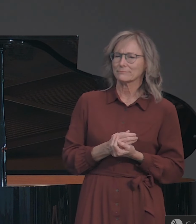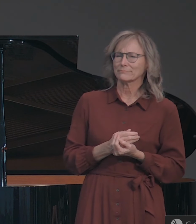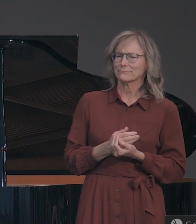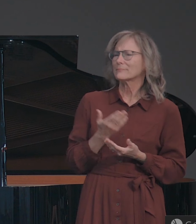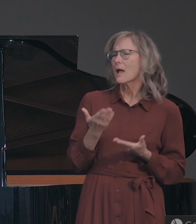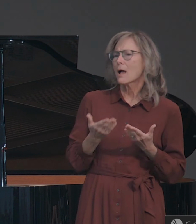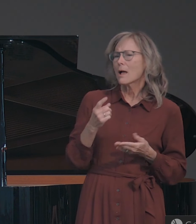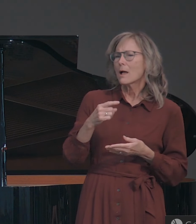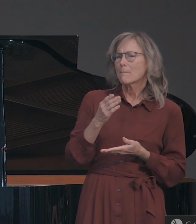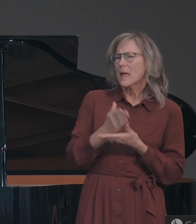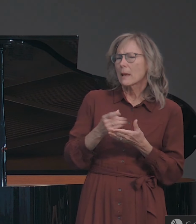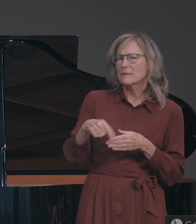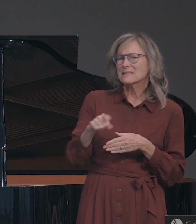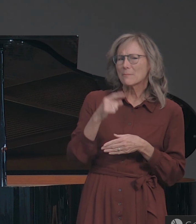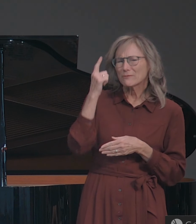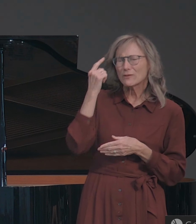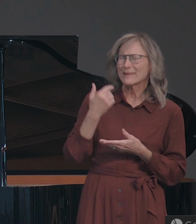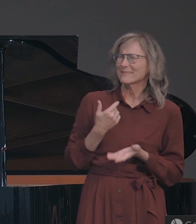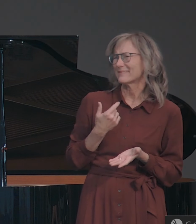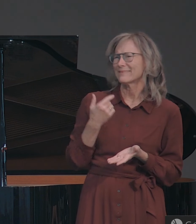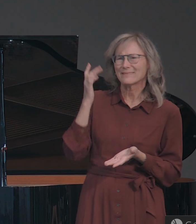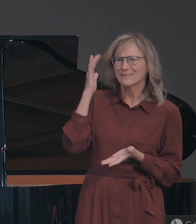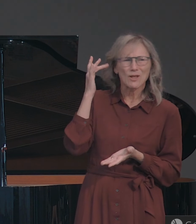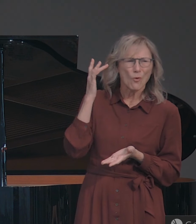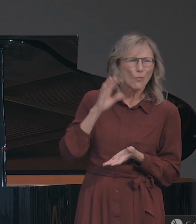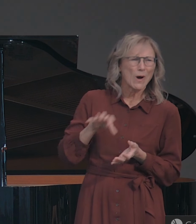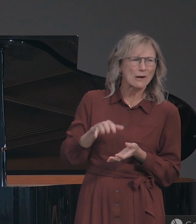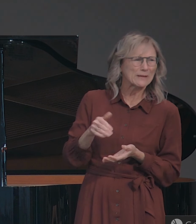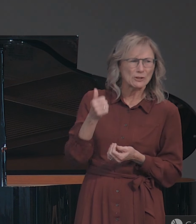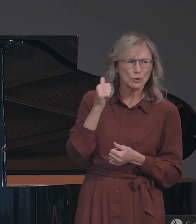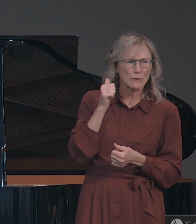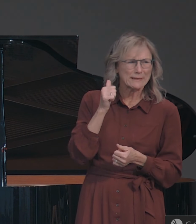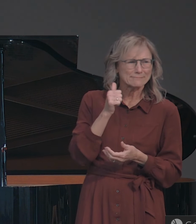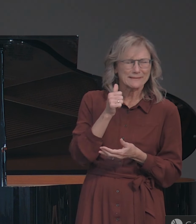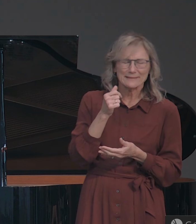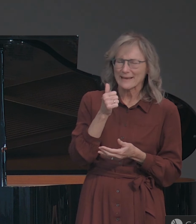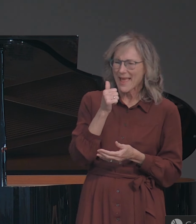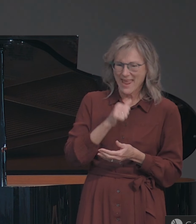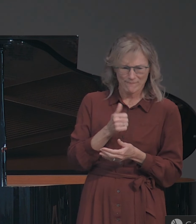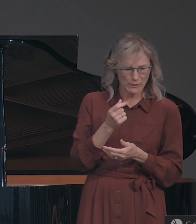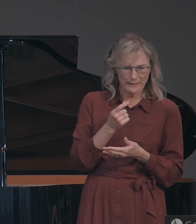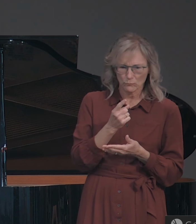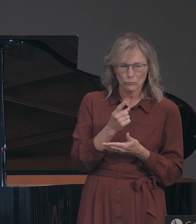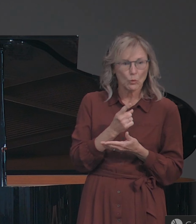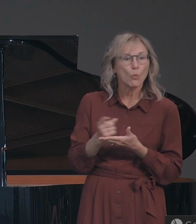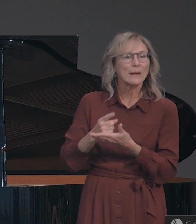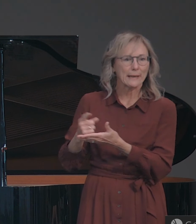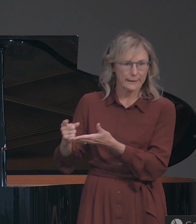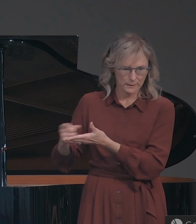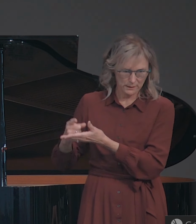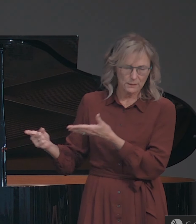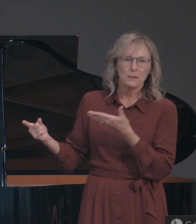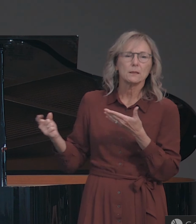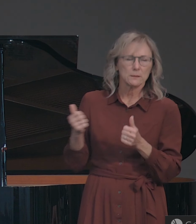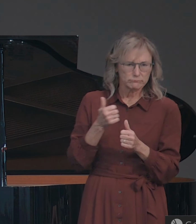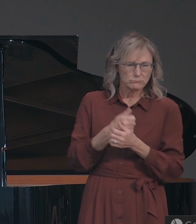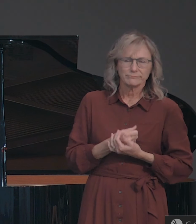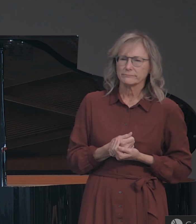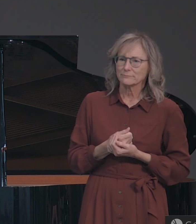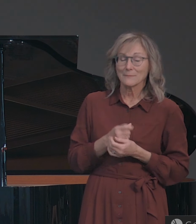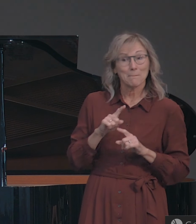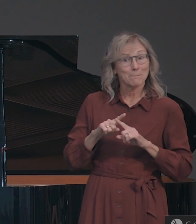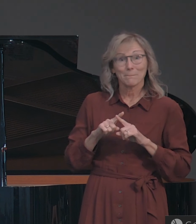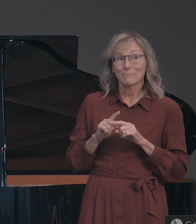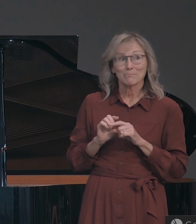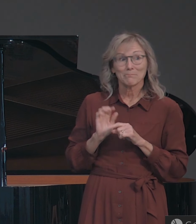this every week, why go over the same things. Well, one of the many reasons is that it enriches the spiritual health of